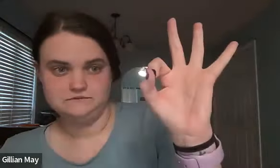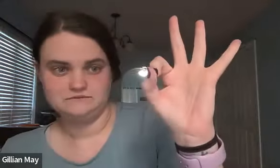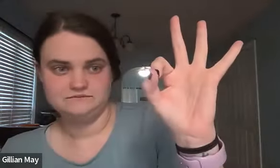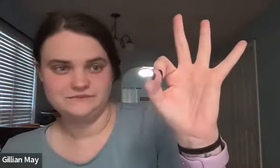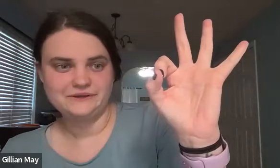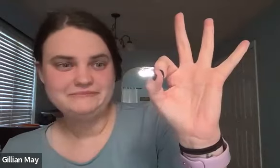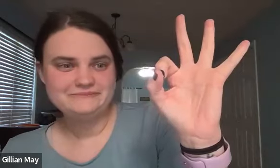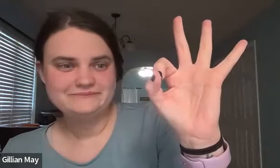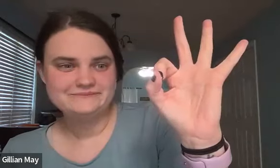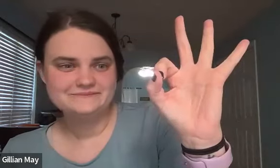Here we go.